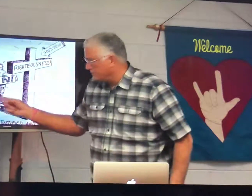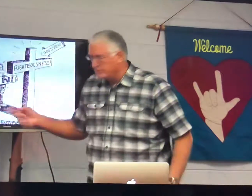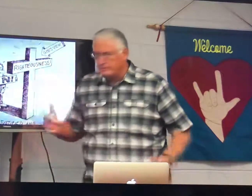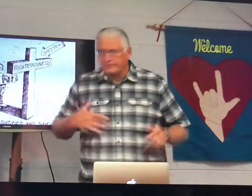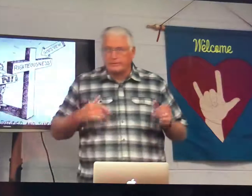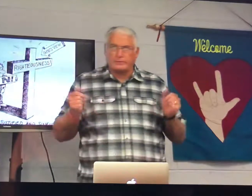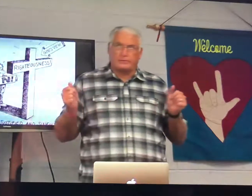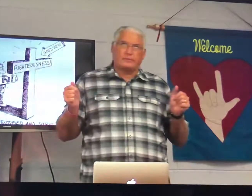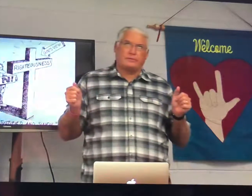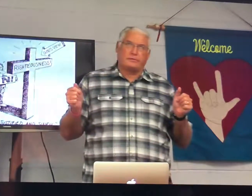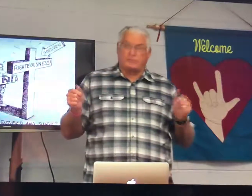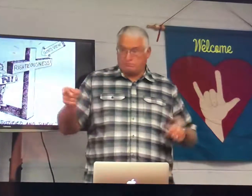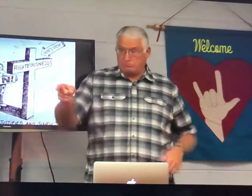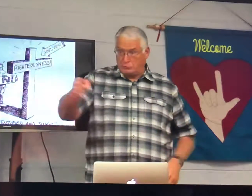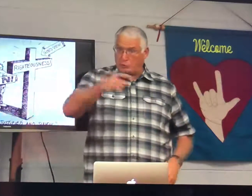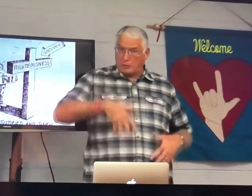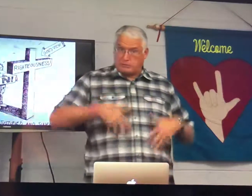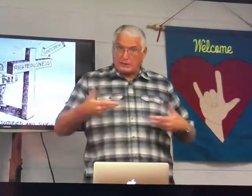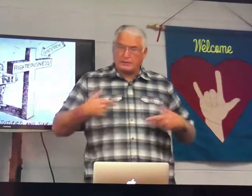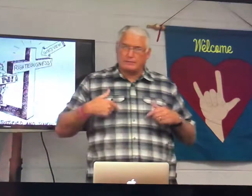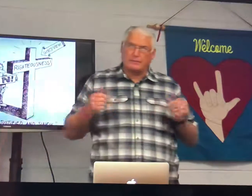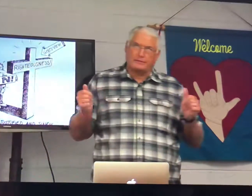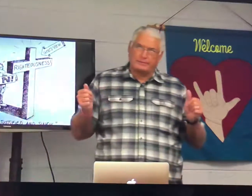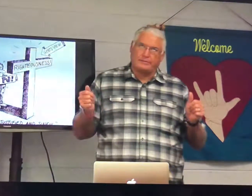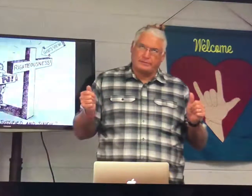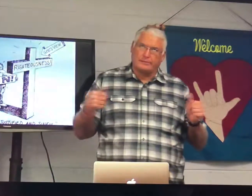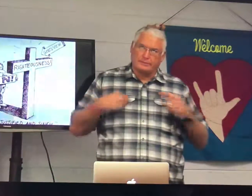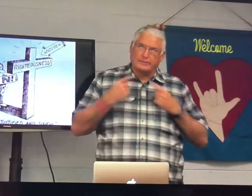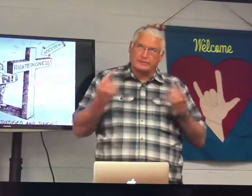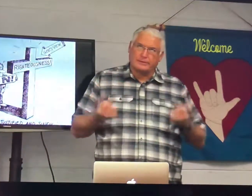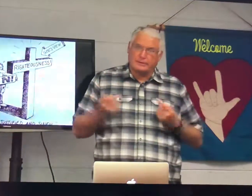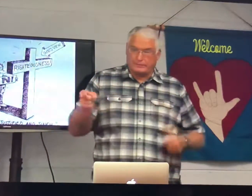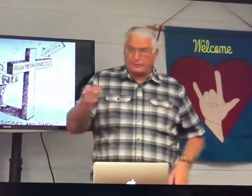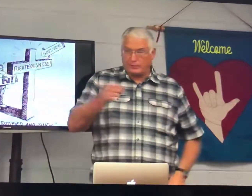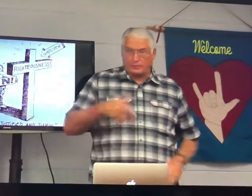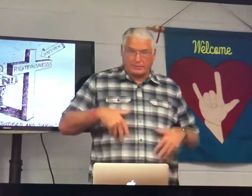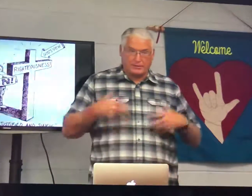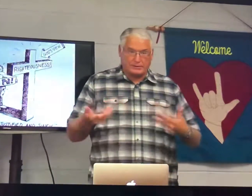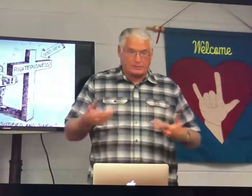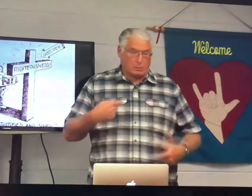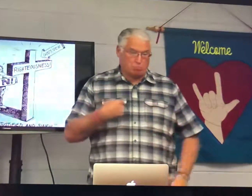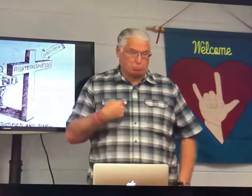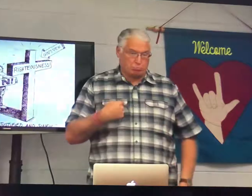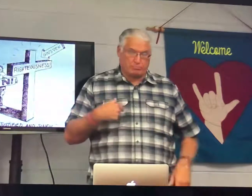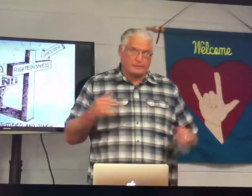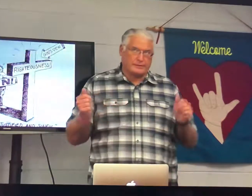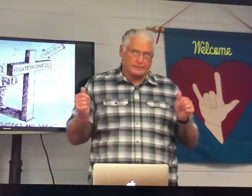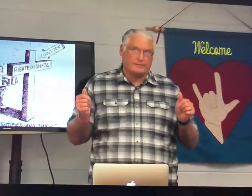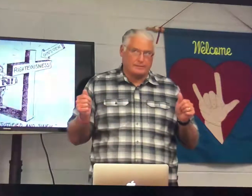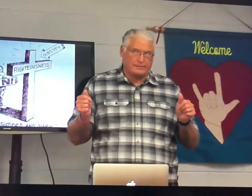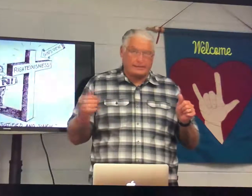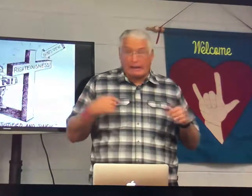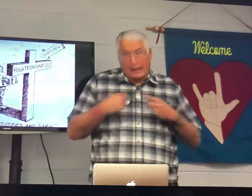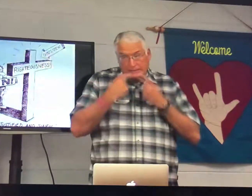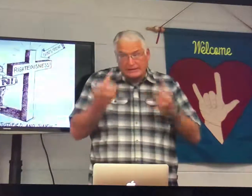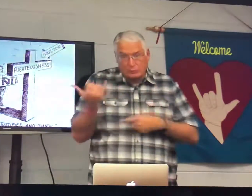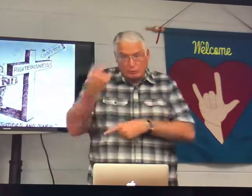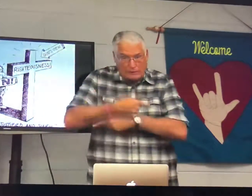chicken wings to be addictive? 5 wings? It's only $3. We're getting saucy. Rallies and Checkers. Fast Wings know the deal. Sometimes a day